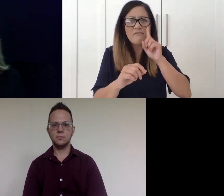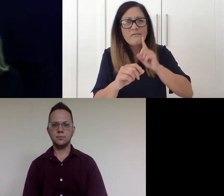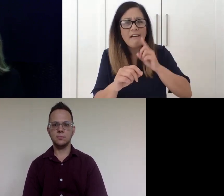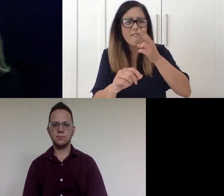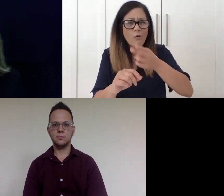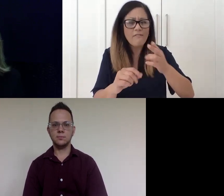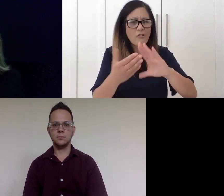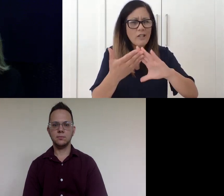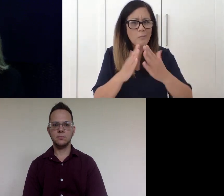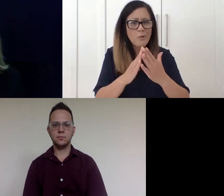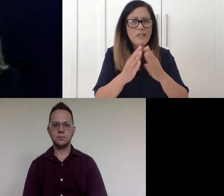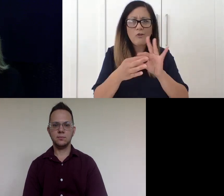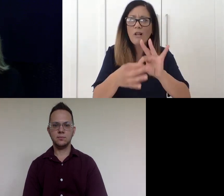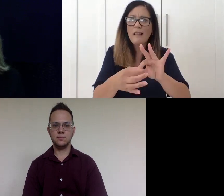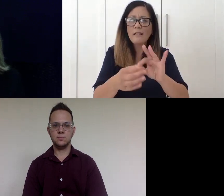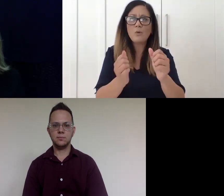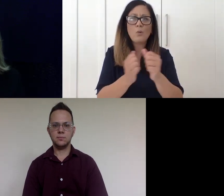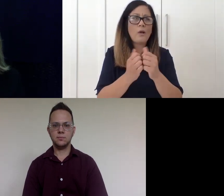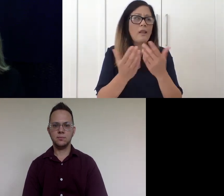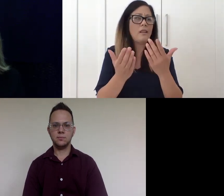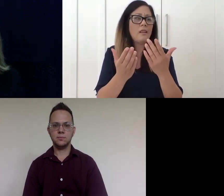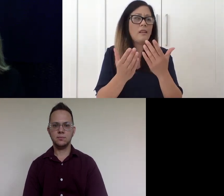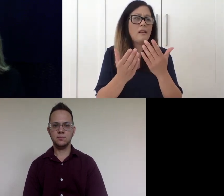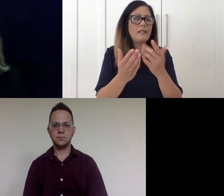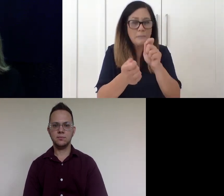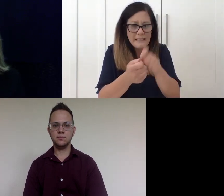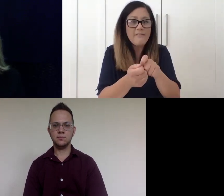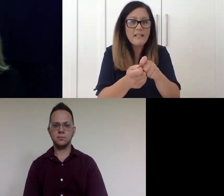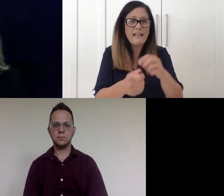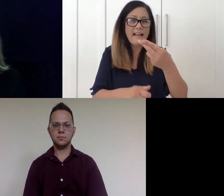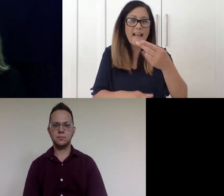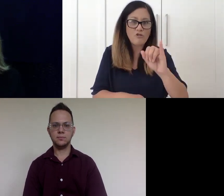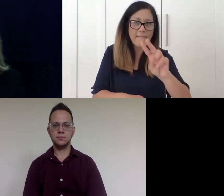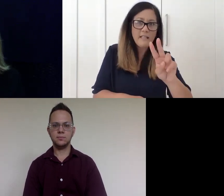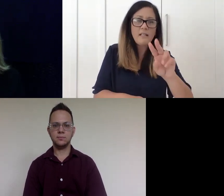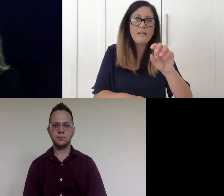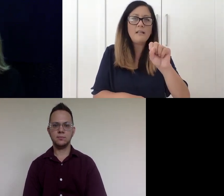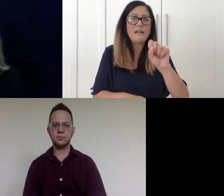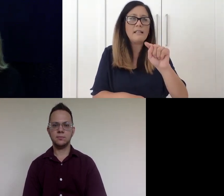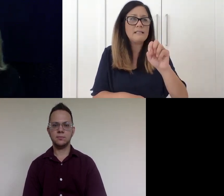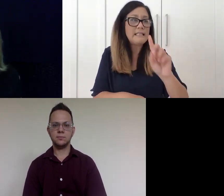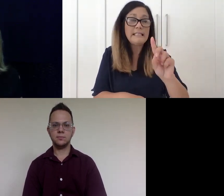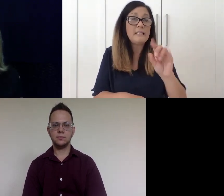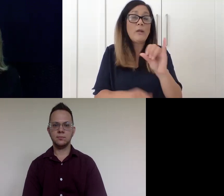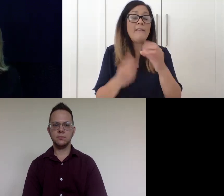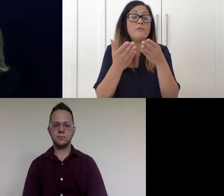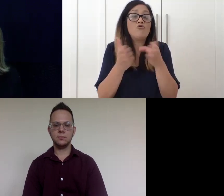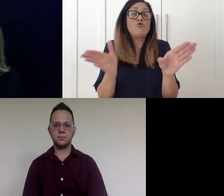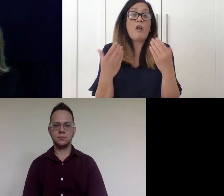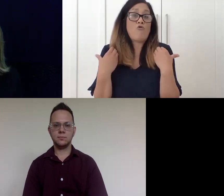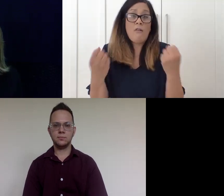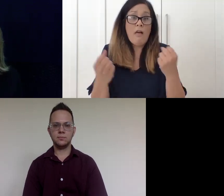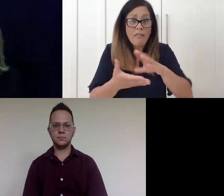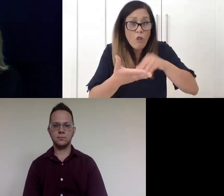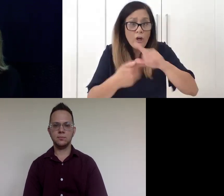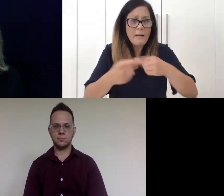of Rhode Island for educating the deaf and hard of hearing community, and specifically with